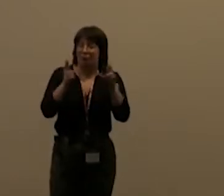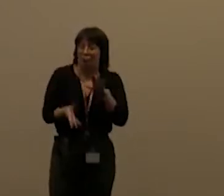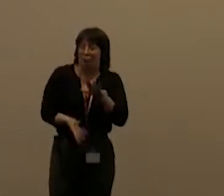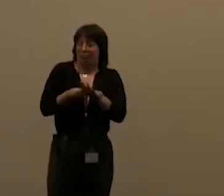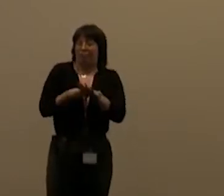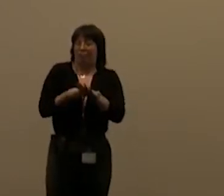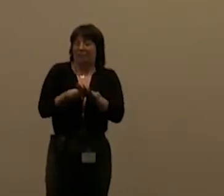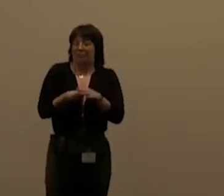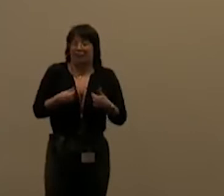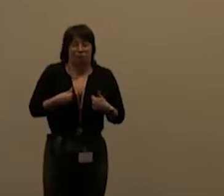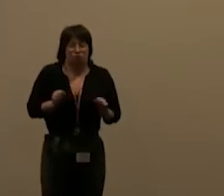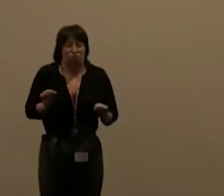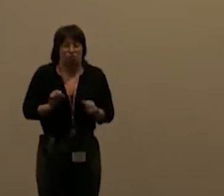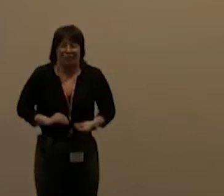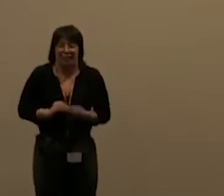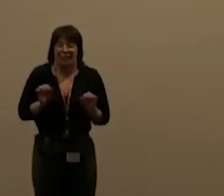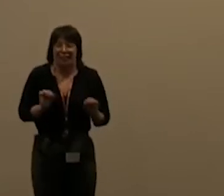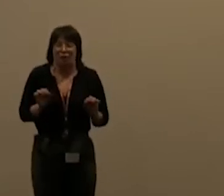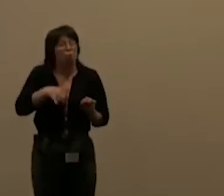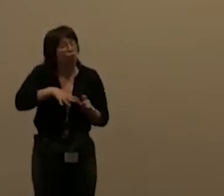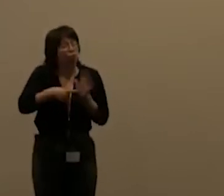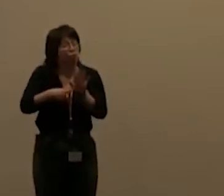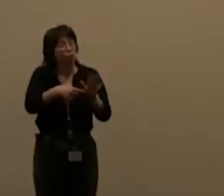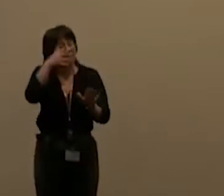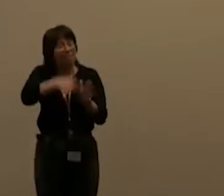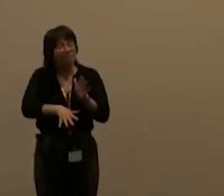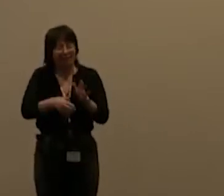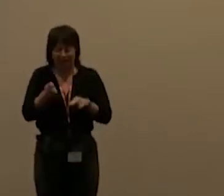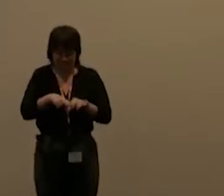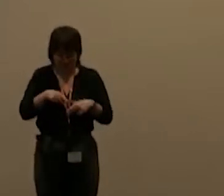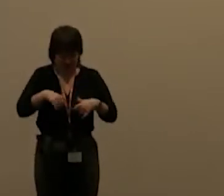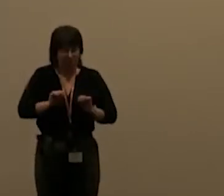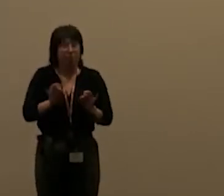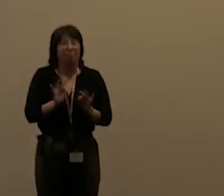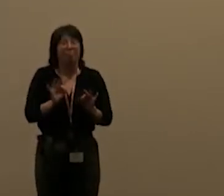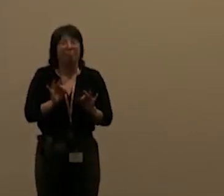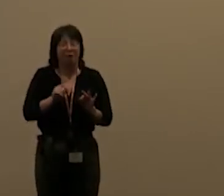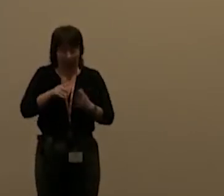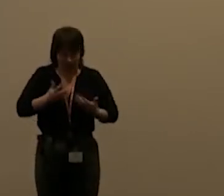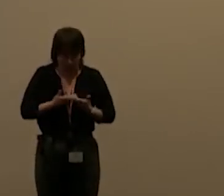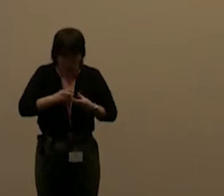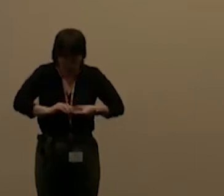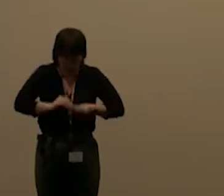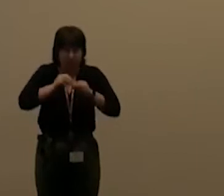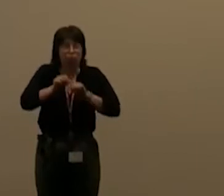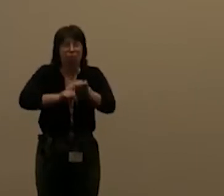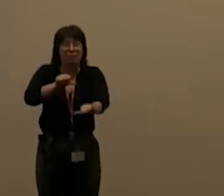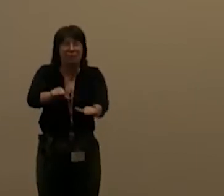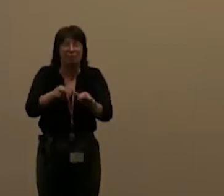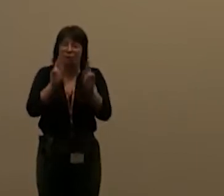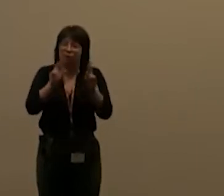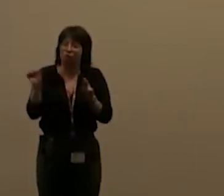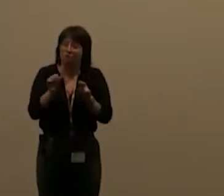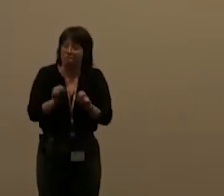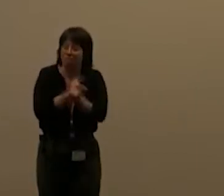I haven't built anything in this yet. So I wanted to show you the experience of what it looks like if you haven't built anything inside of Dataverse for Teams yet. It should pop up with